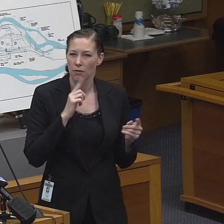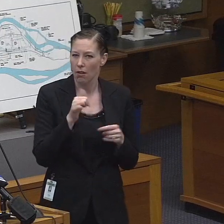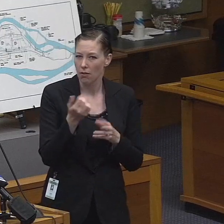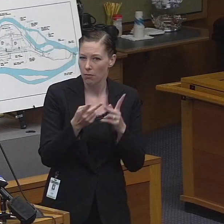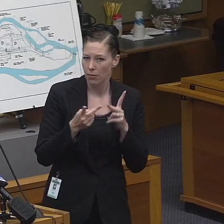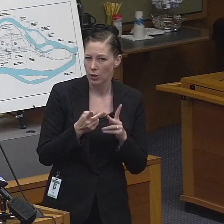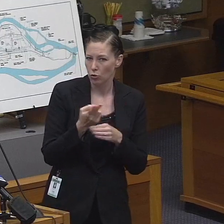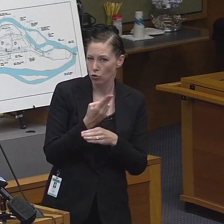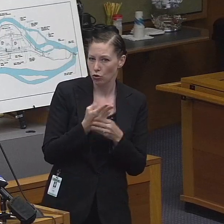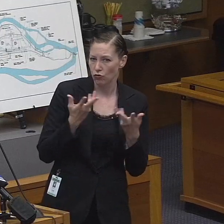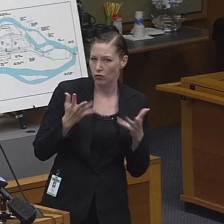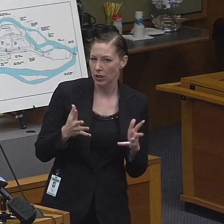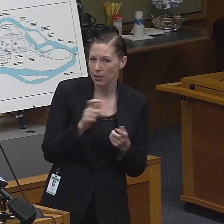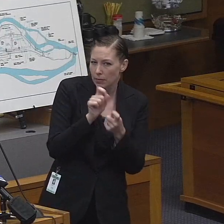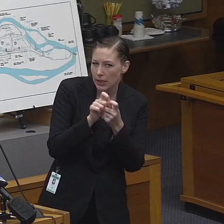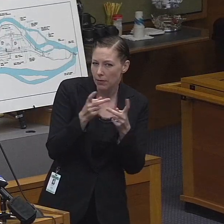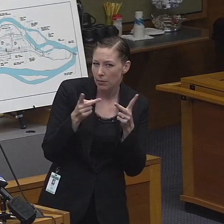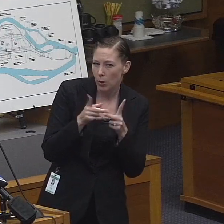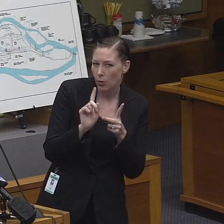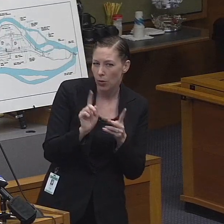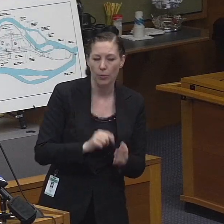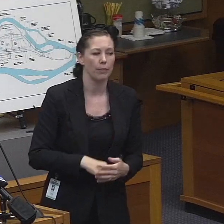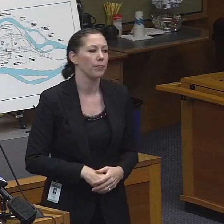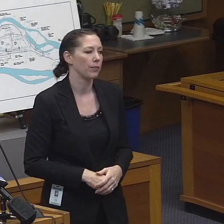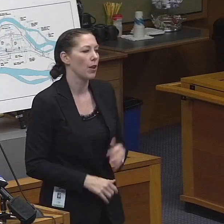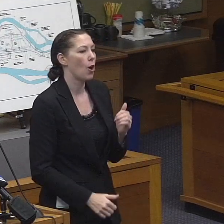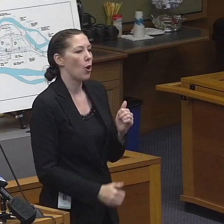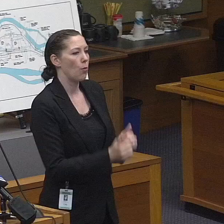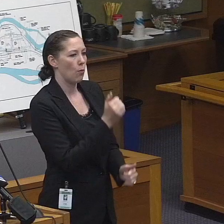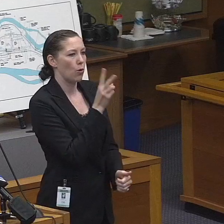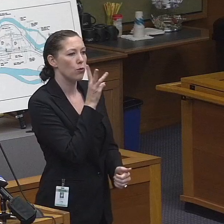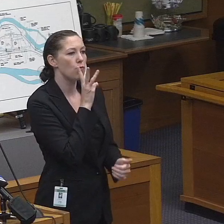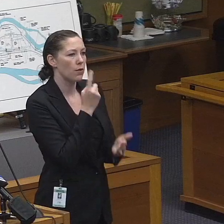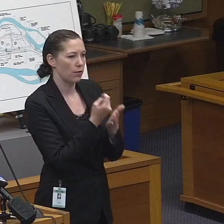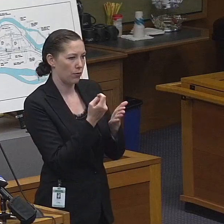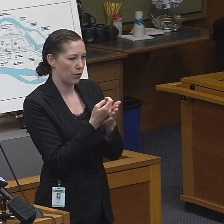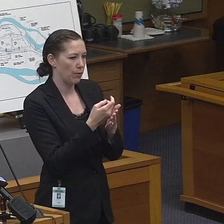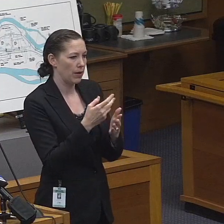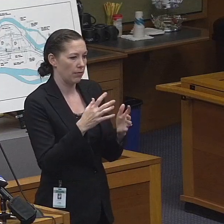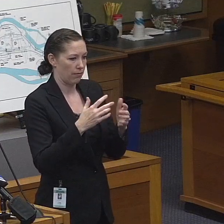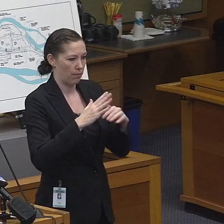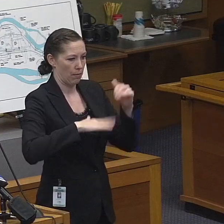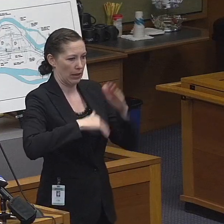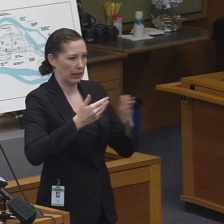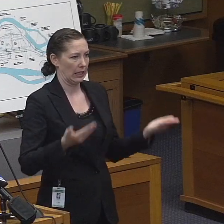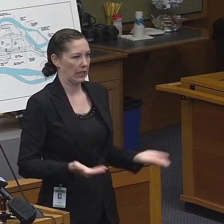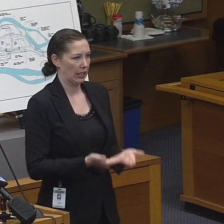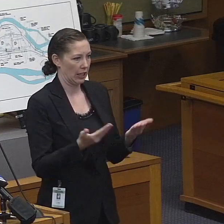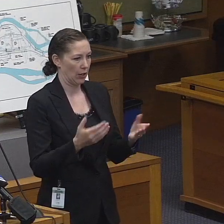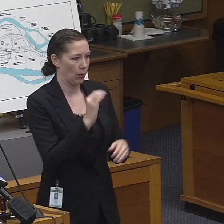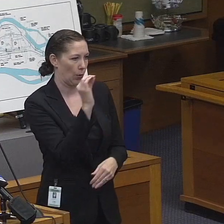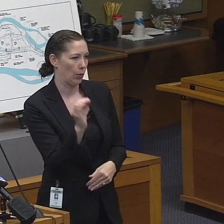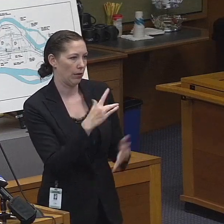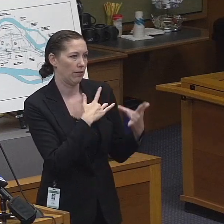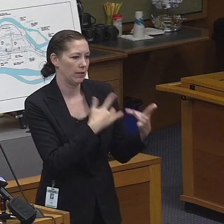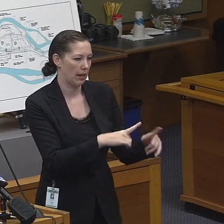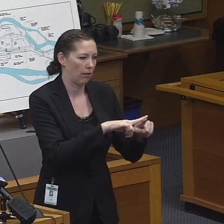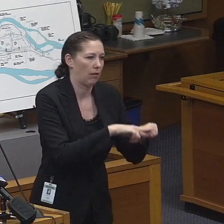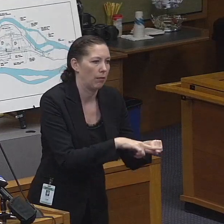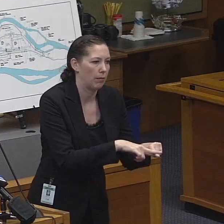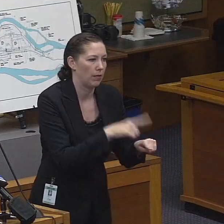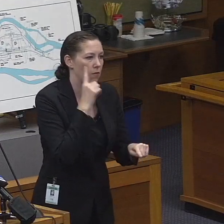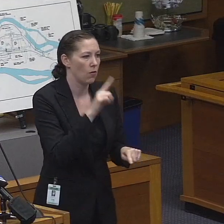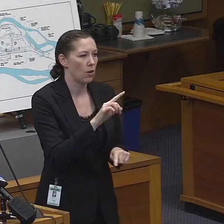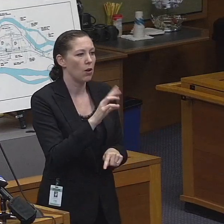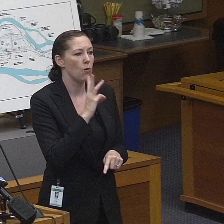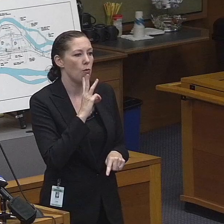have any specific locations? Yeah, most water treatment plants here in Oregon rely on powdered activated carbon, largely for taste and